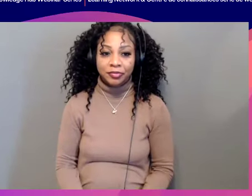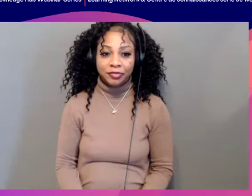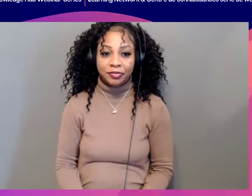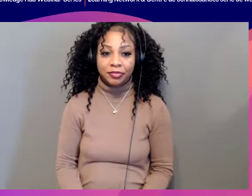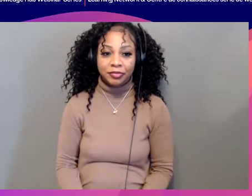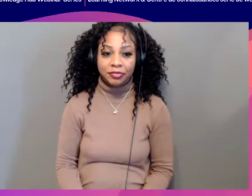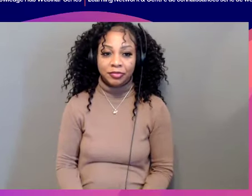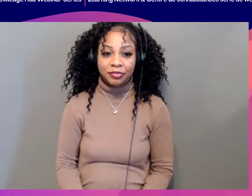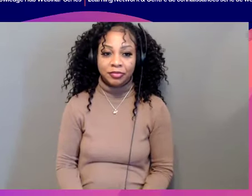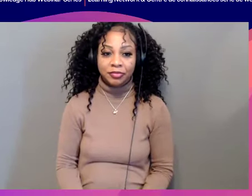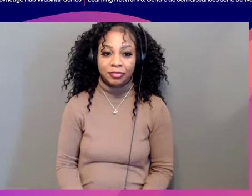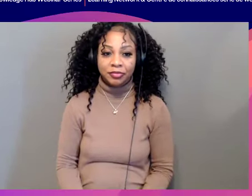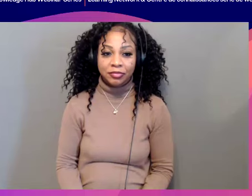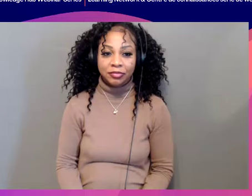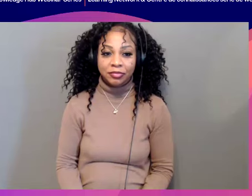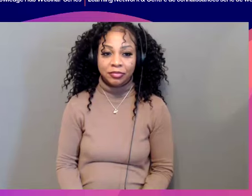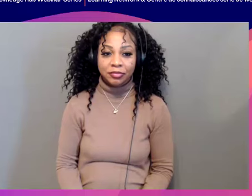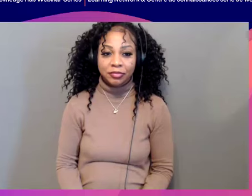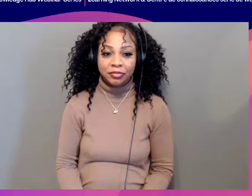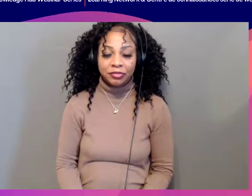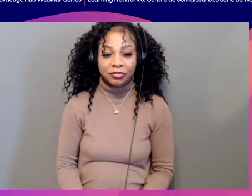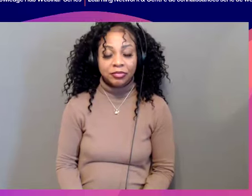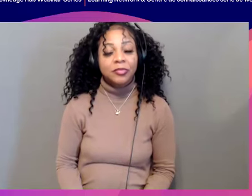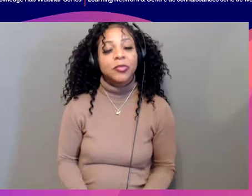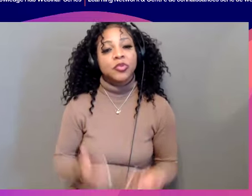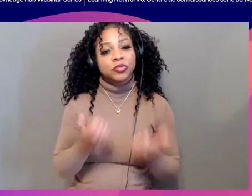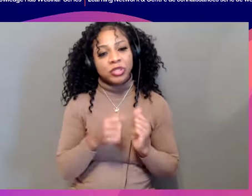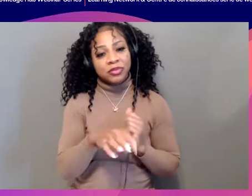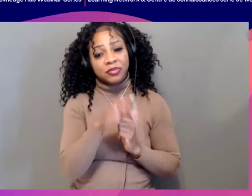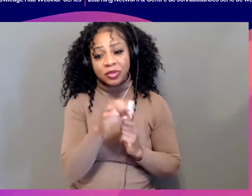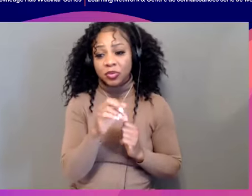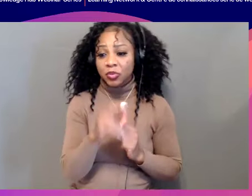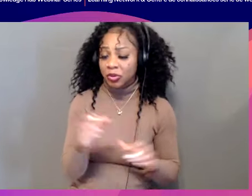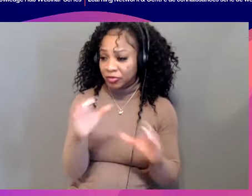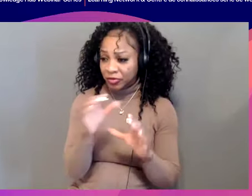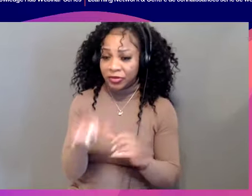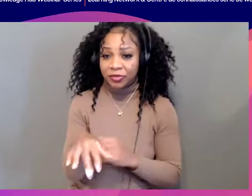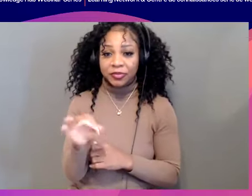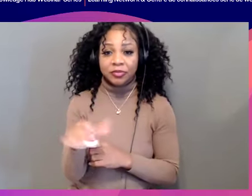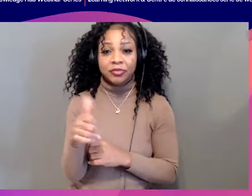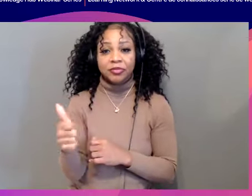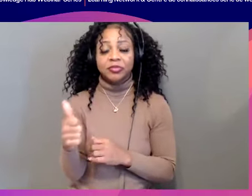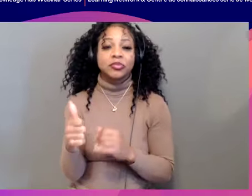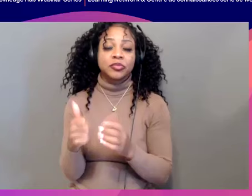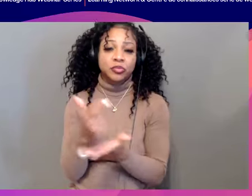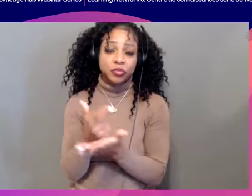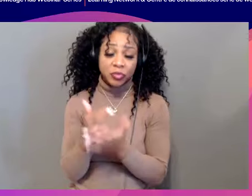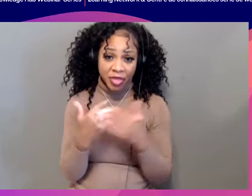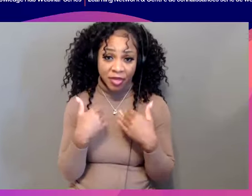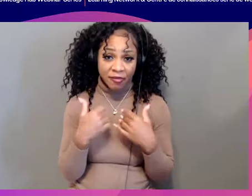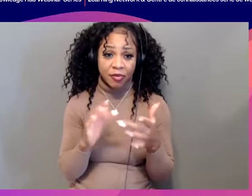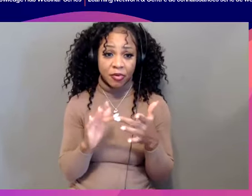I think trying to find it or assisting with finding other resources. So there are some like online groups